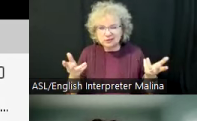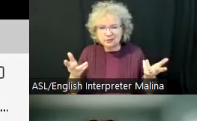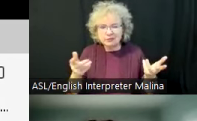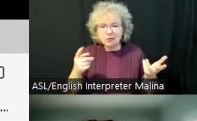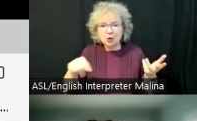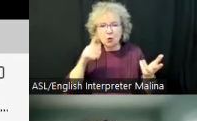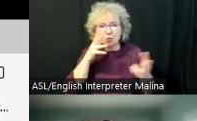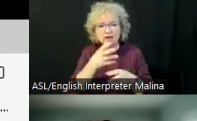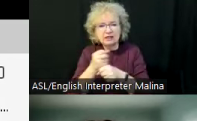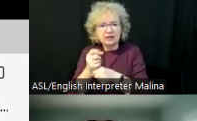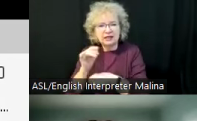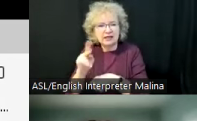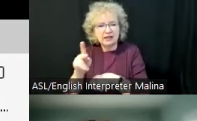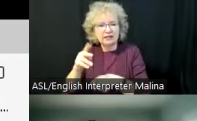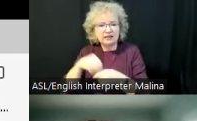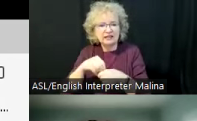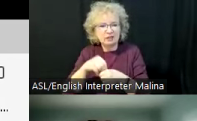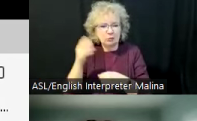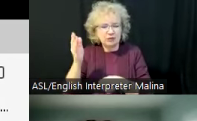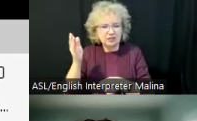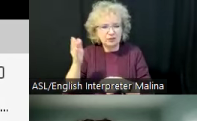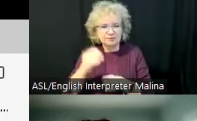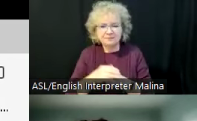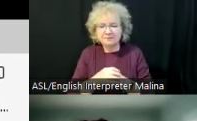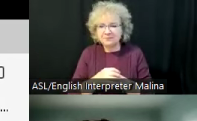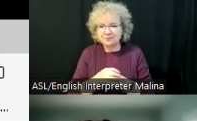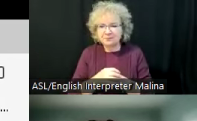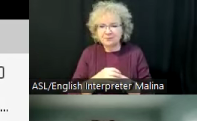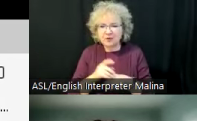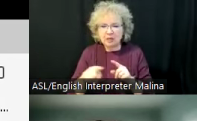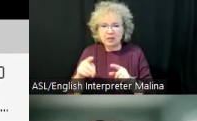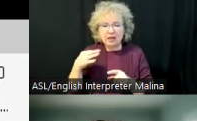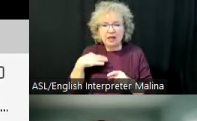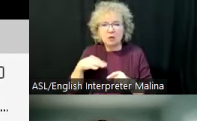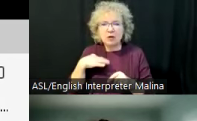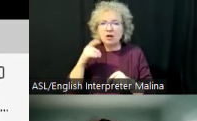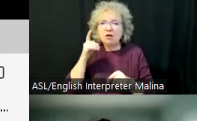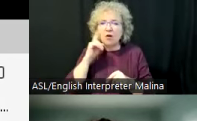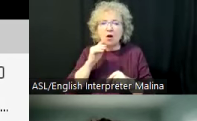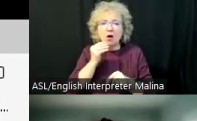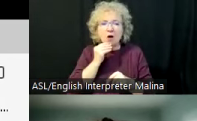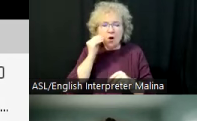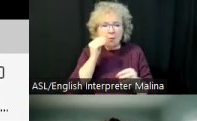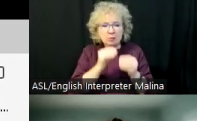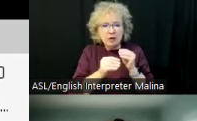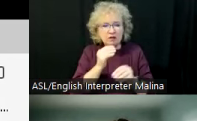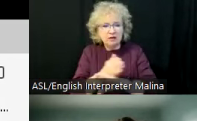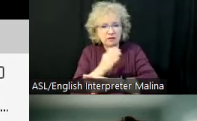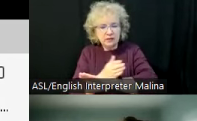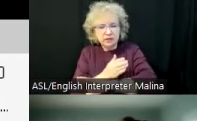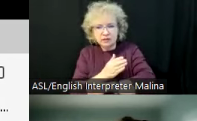in this presentation. But the eligibility for home modifications and remediation services.